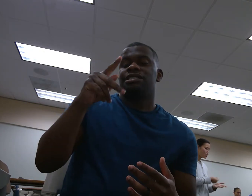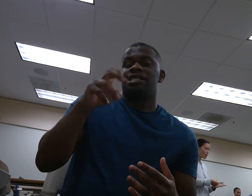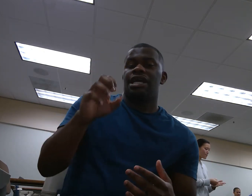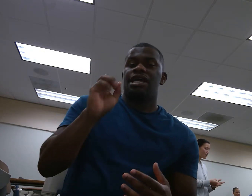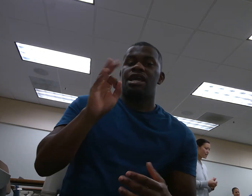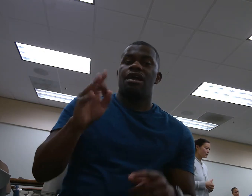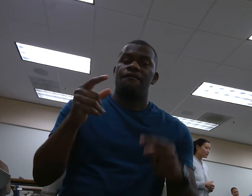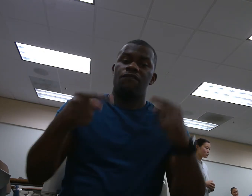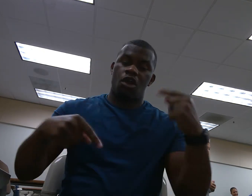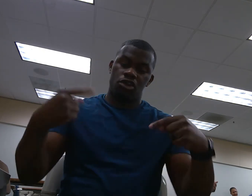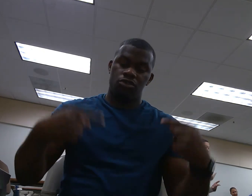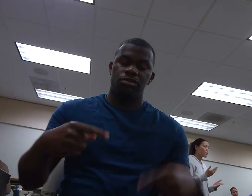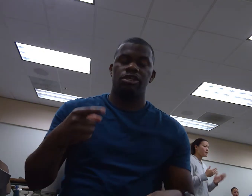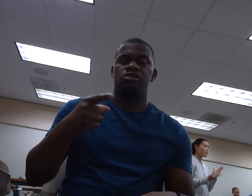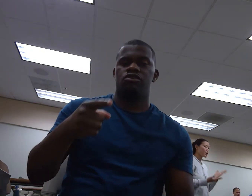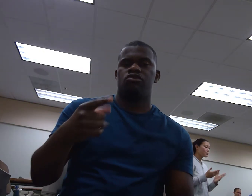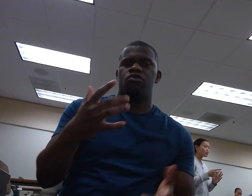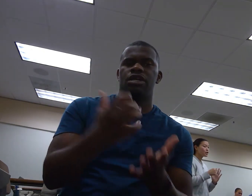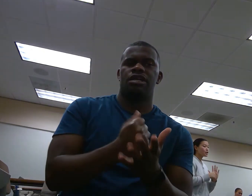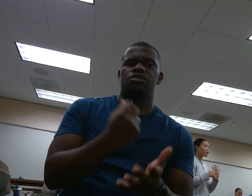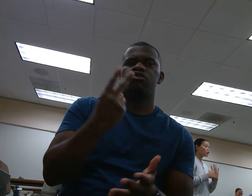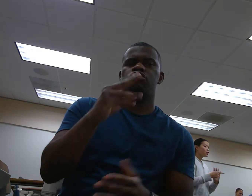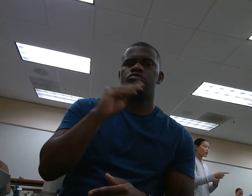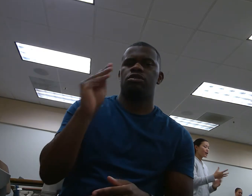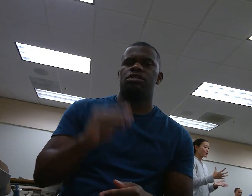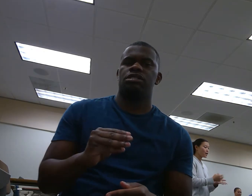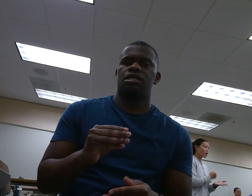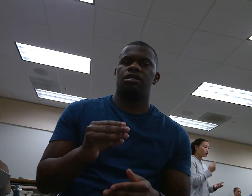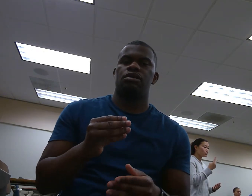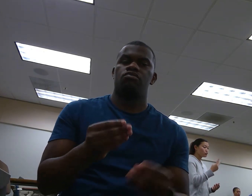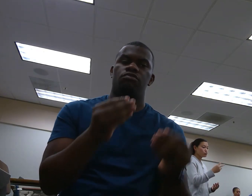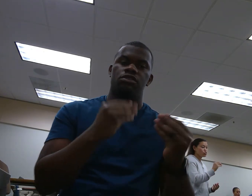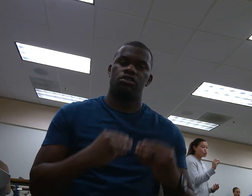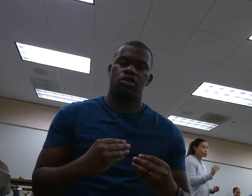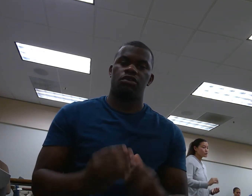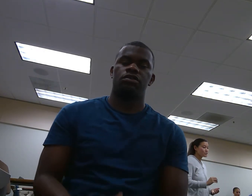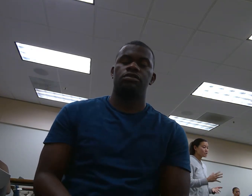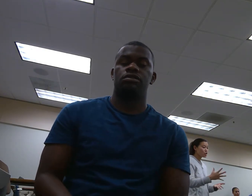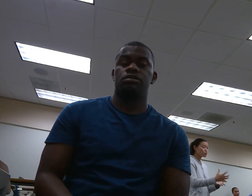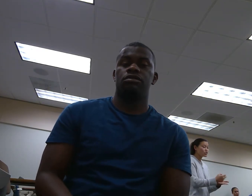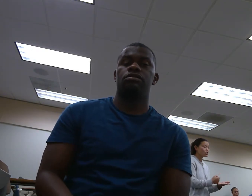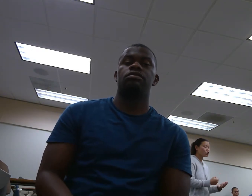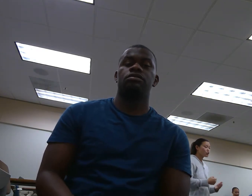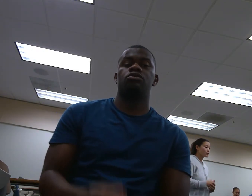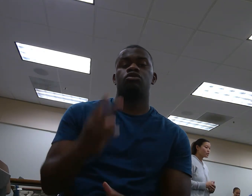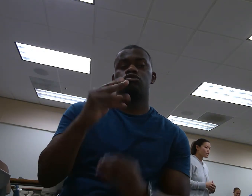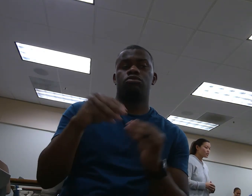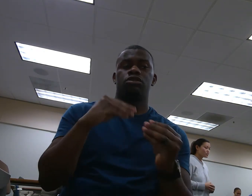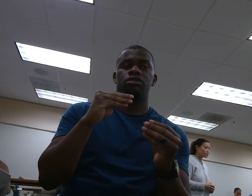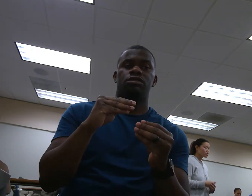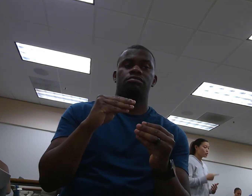return at 2% annual return. So you're getting